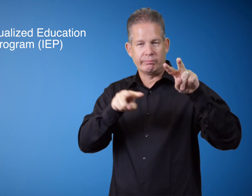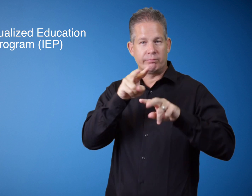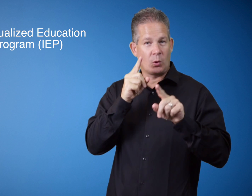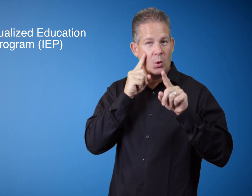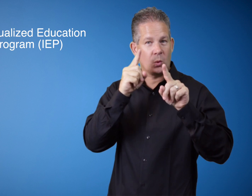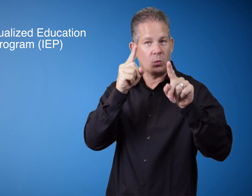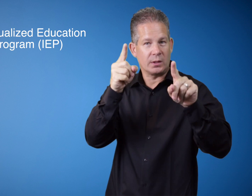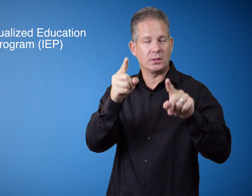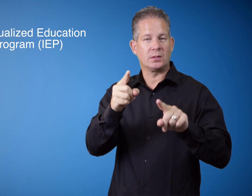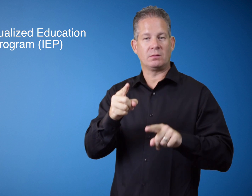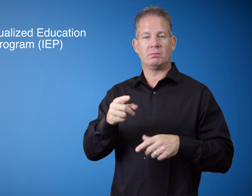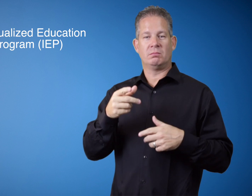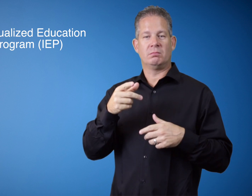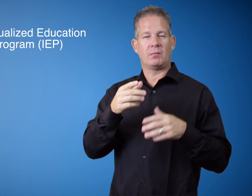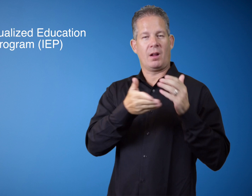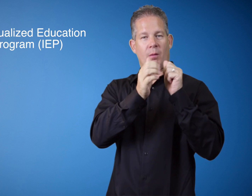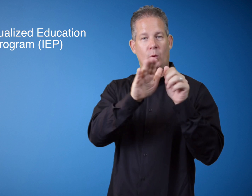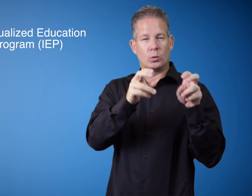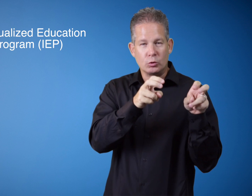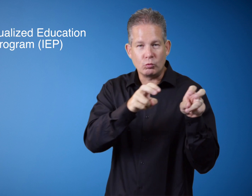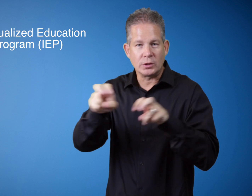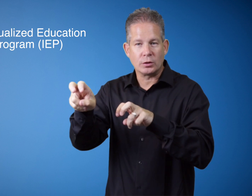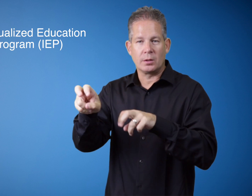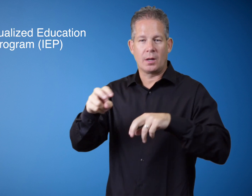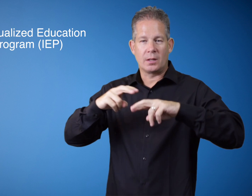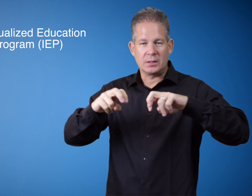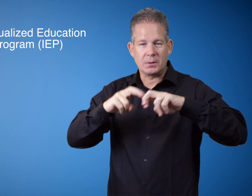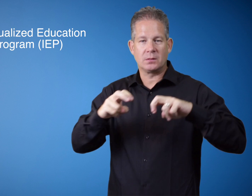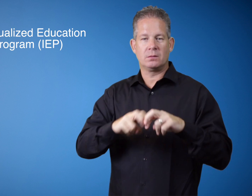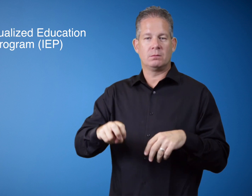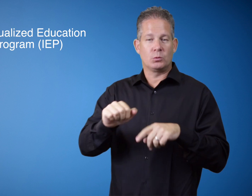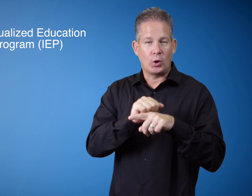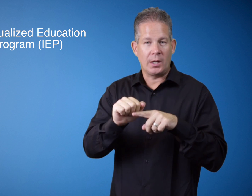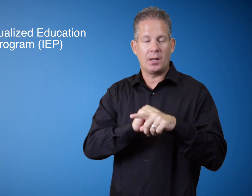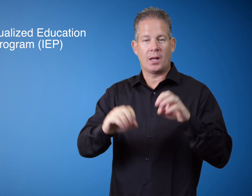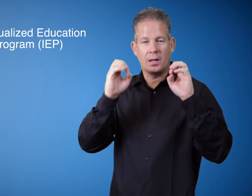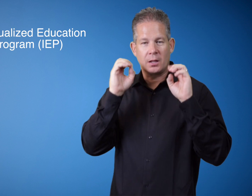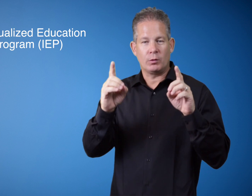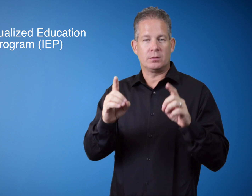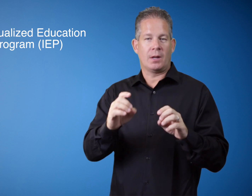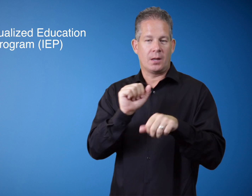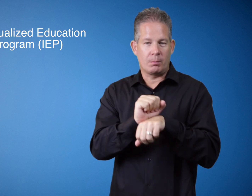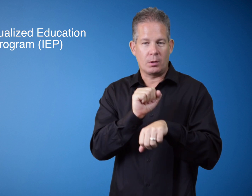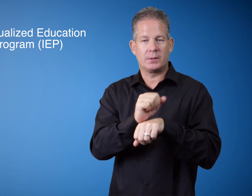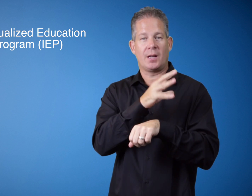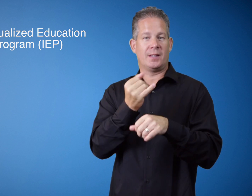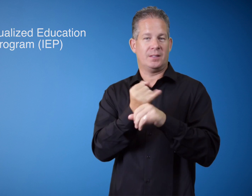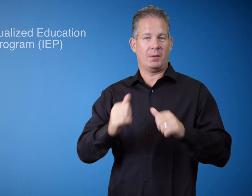16 years old and that annual goals are developed. This will help with your transition through assessments, training, education,